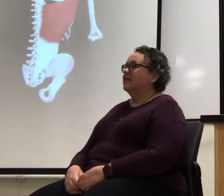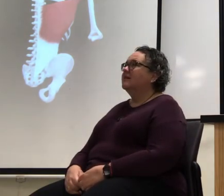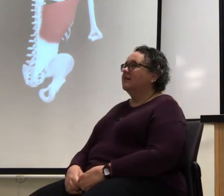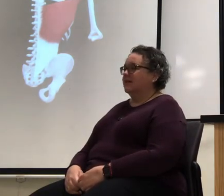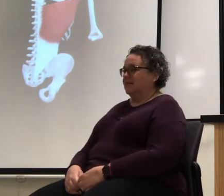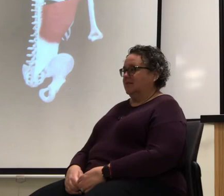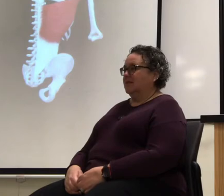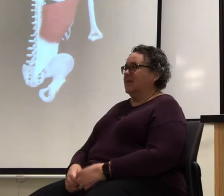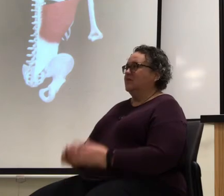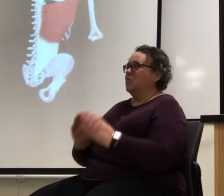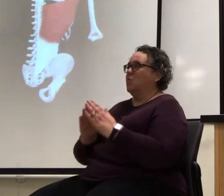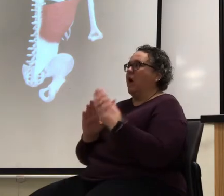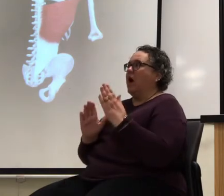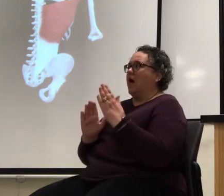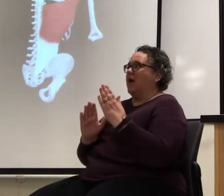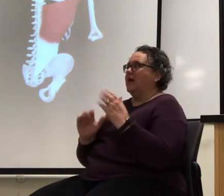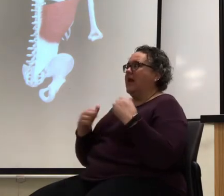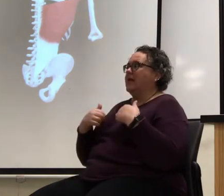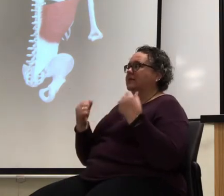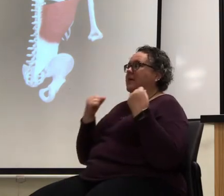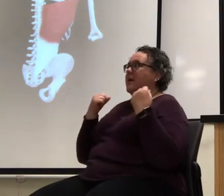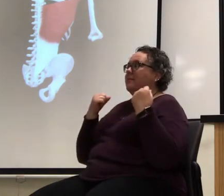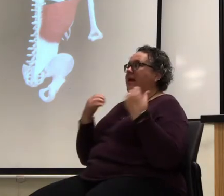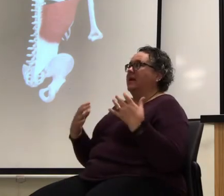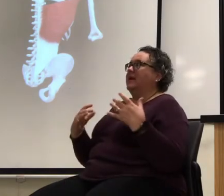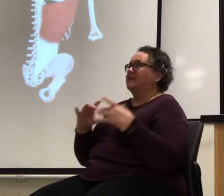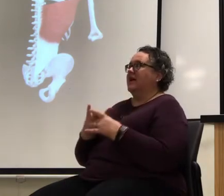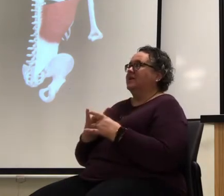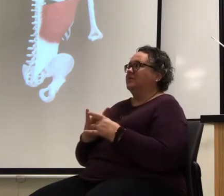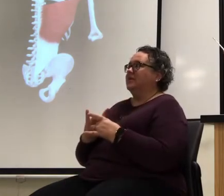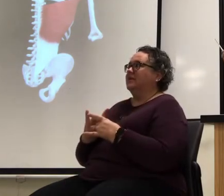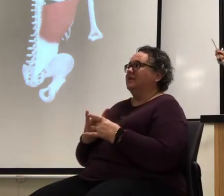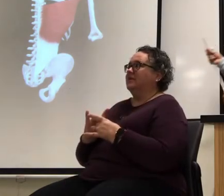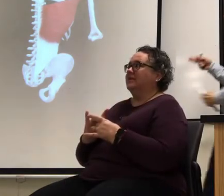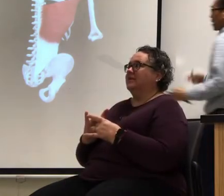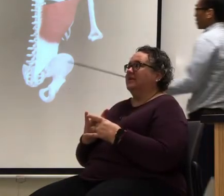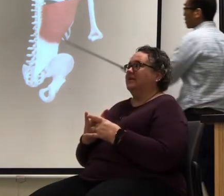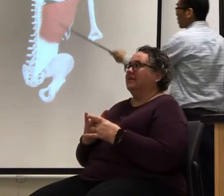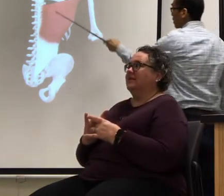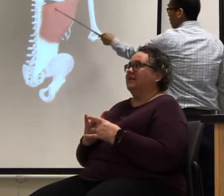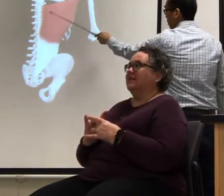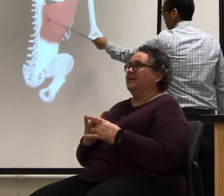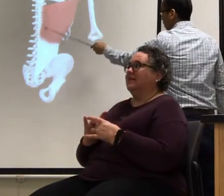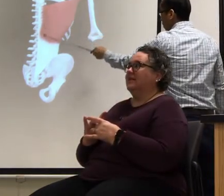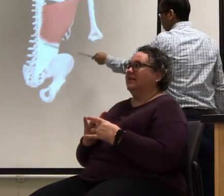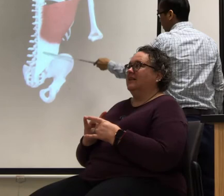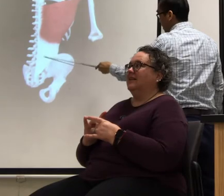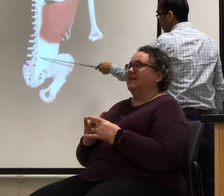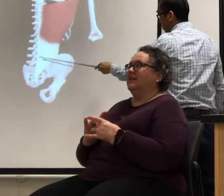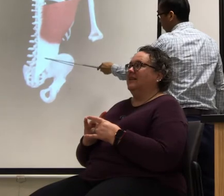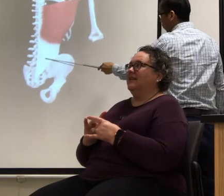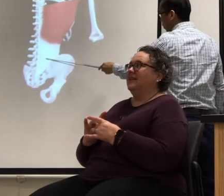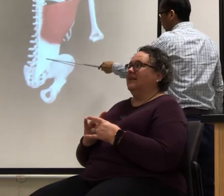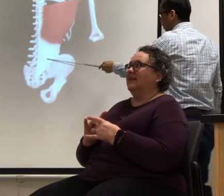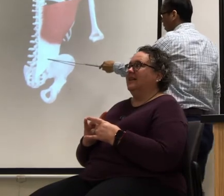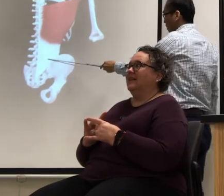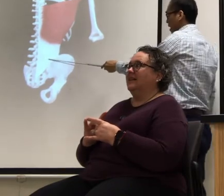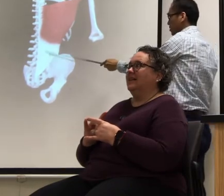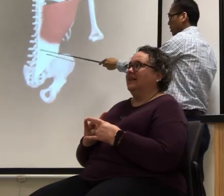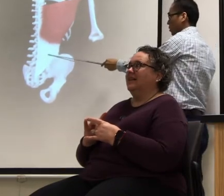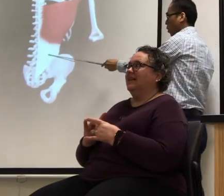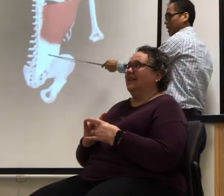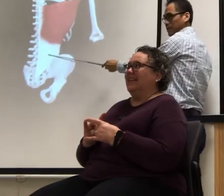And well, it has a lot of attachments there. All these attachments along the spine, but that's called the